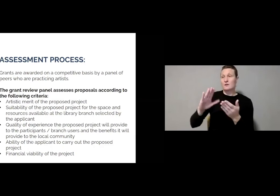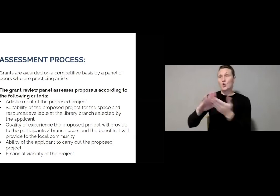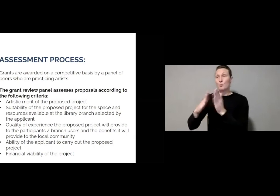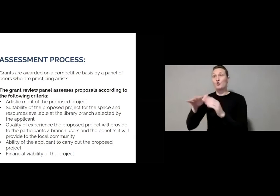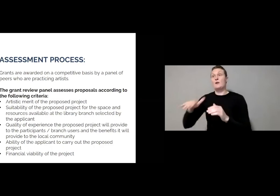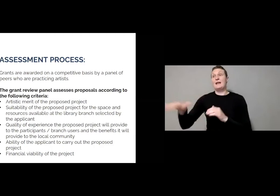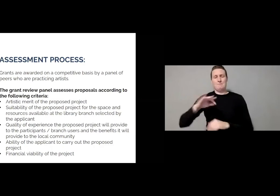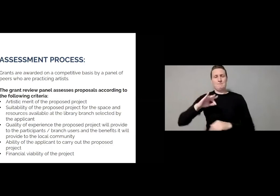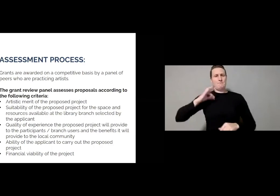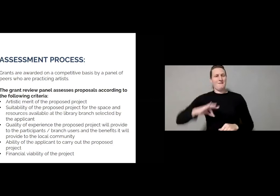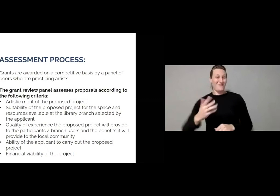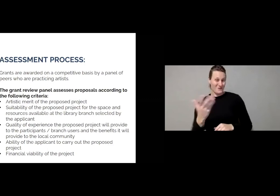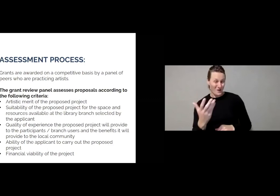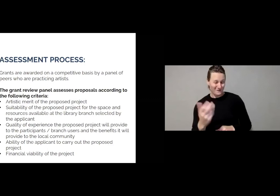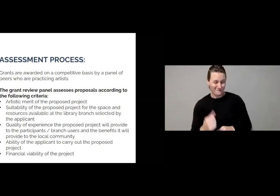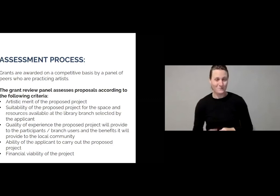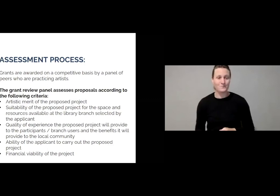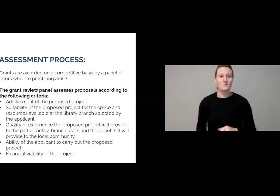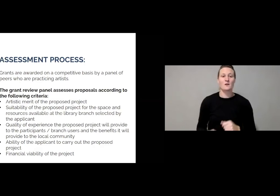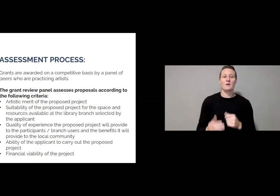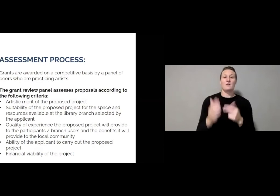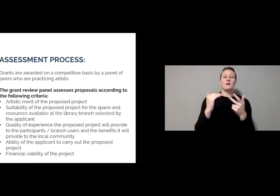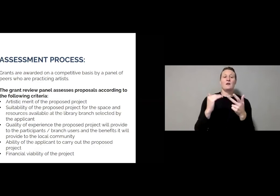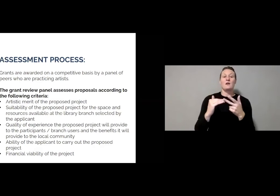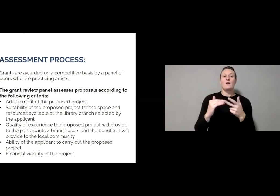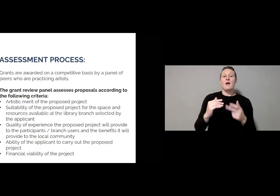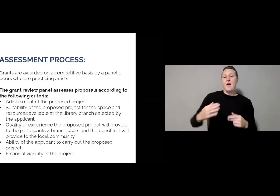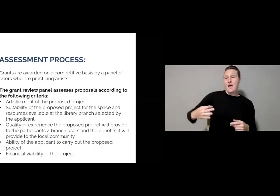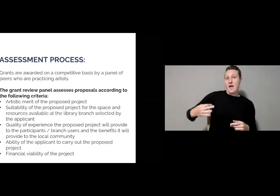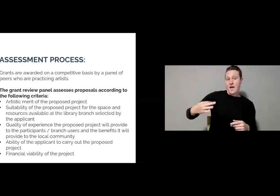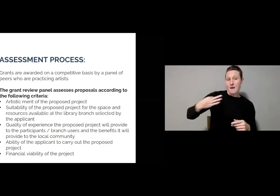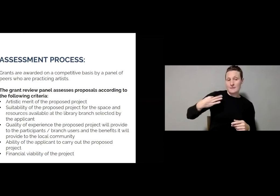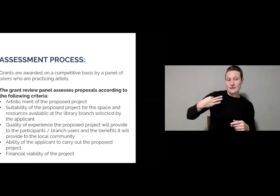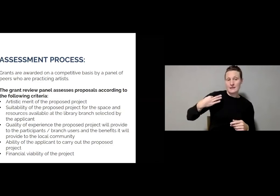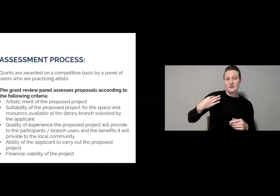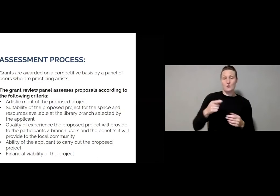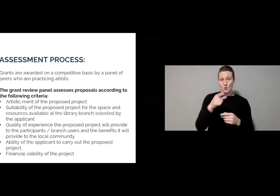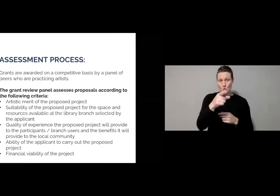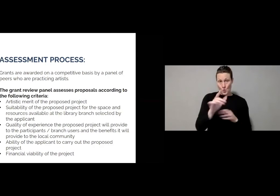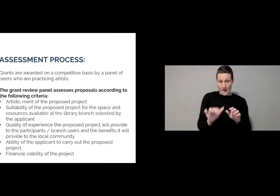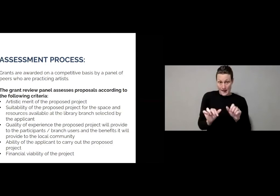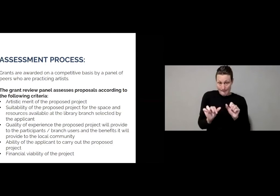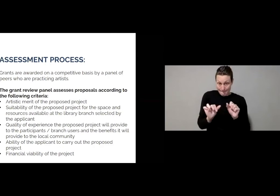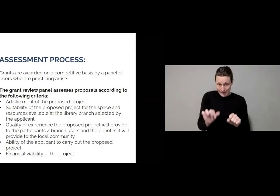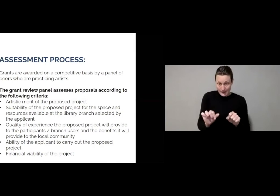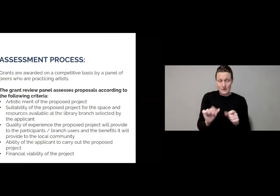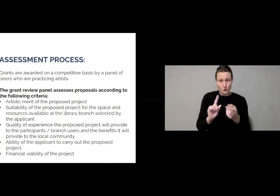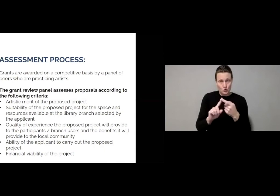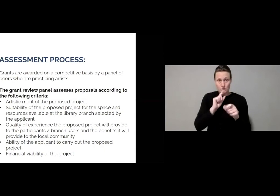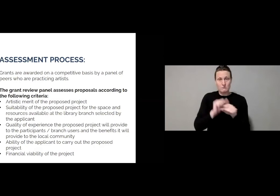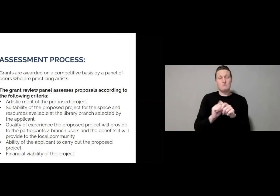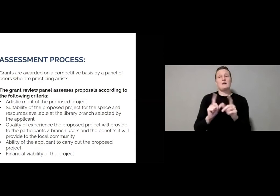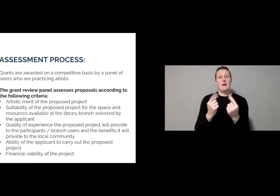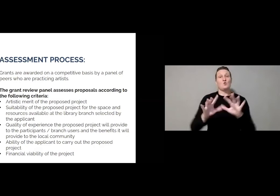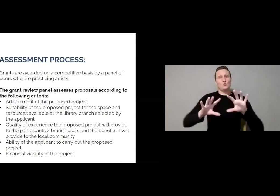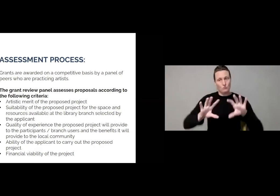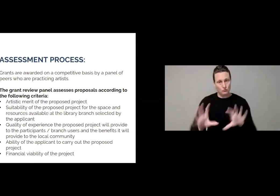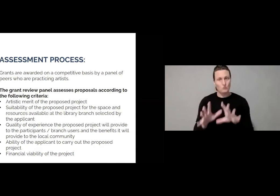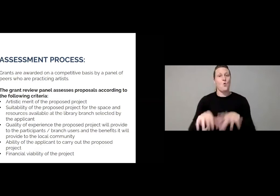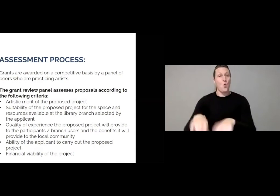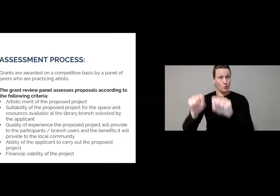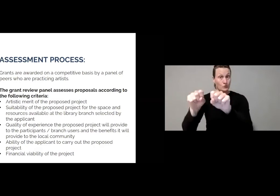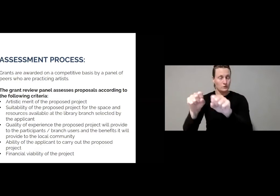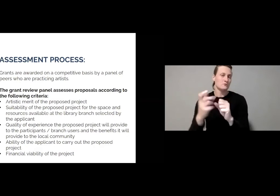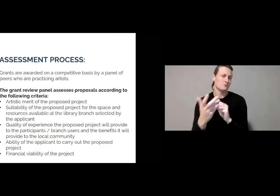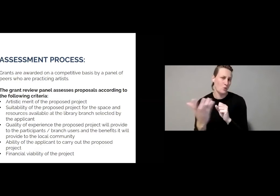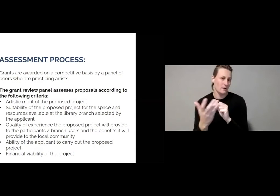The ability of the applicant to carry out the proposed project, and that you're going to demonstrate just by writing a